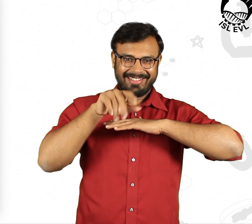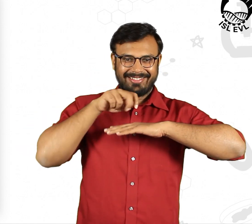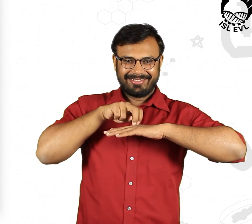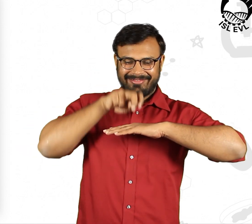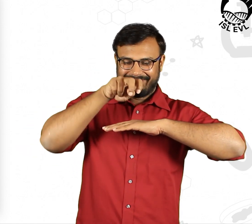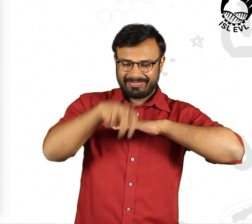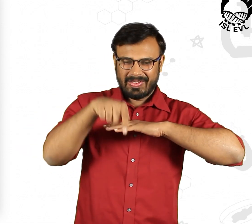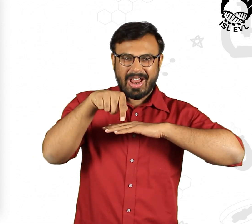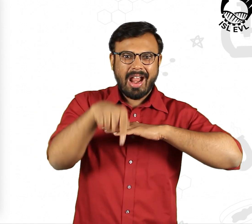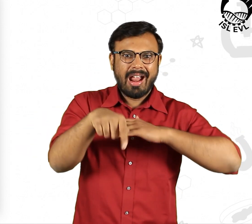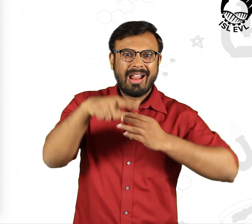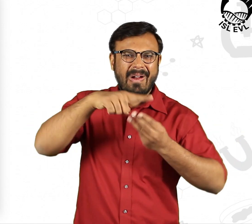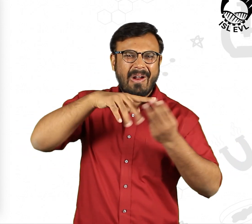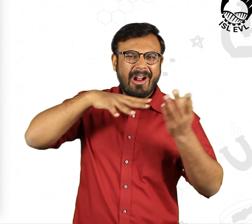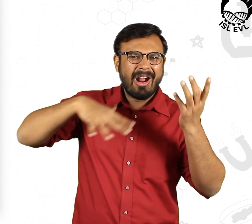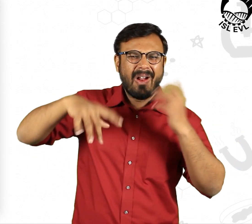but less water.